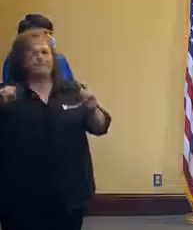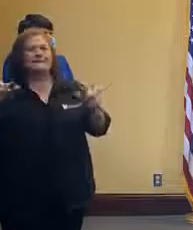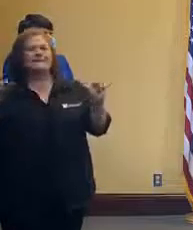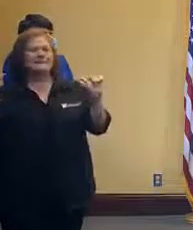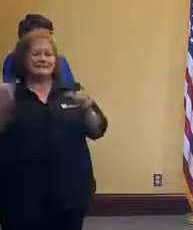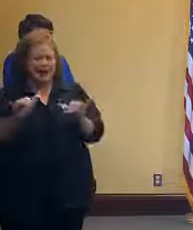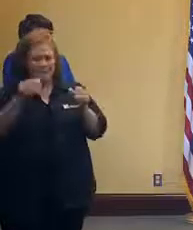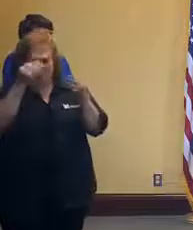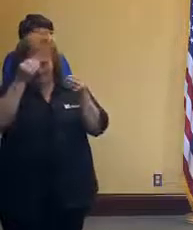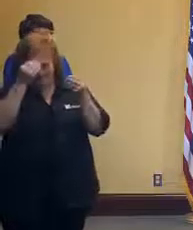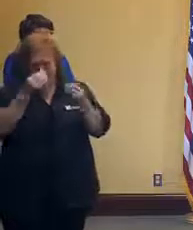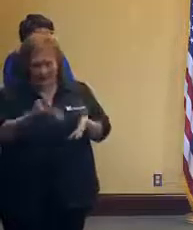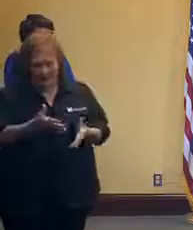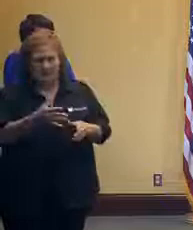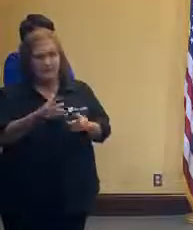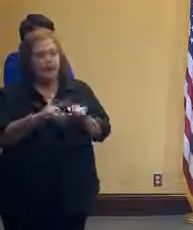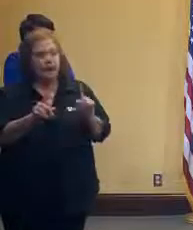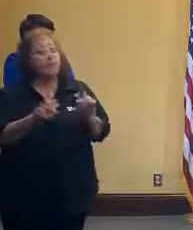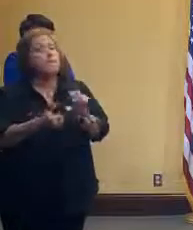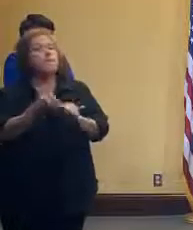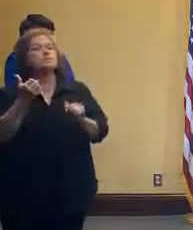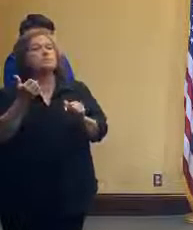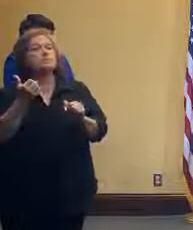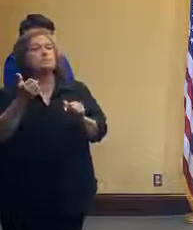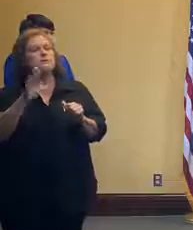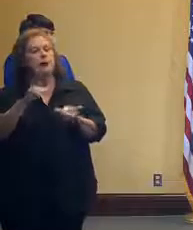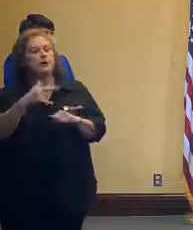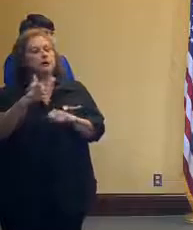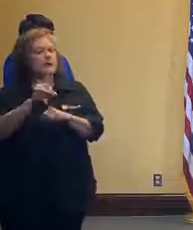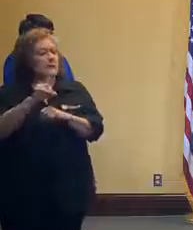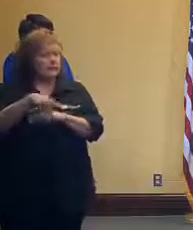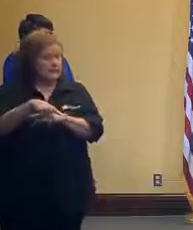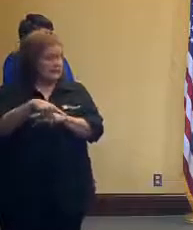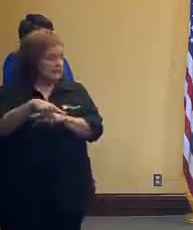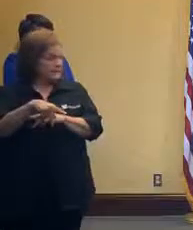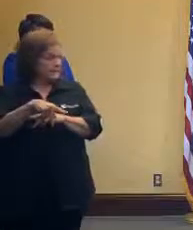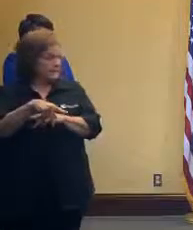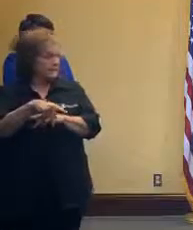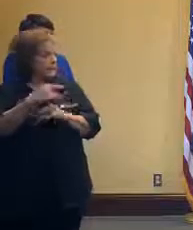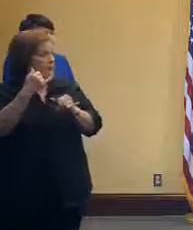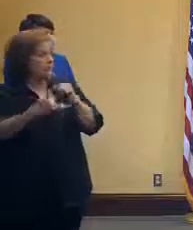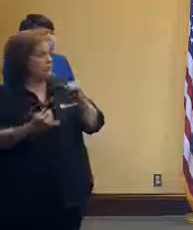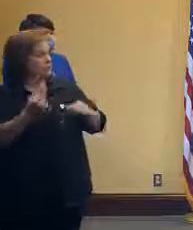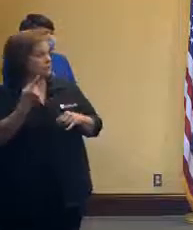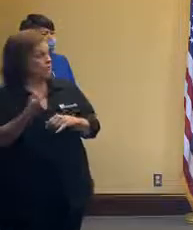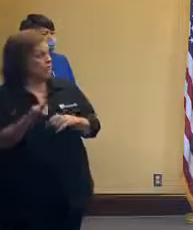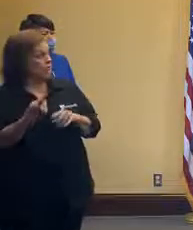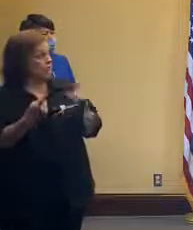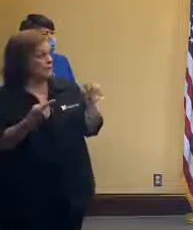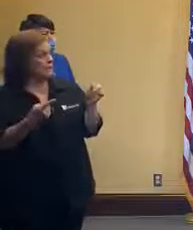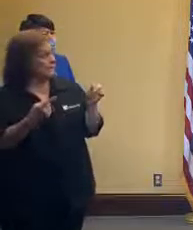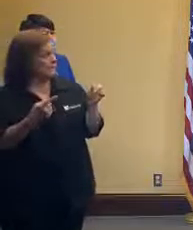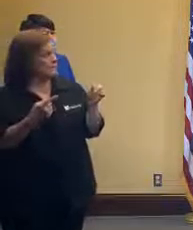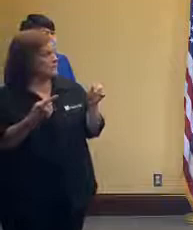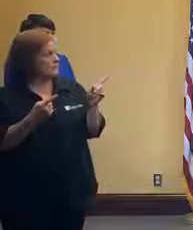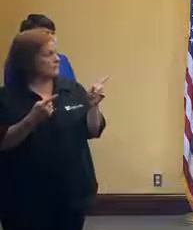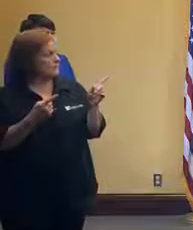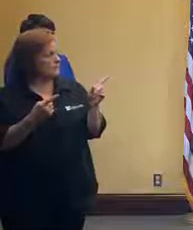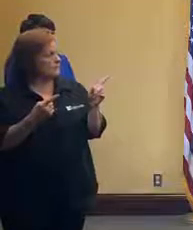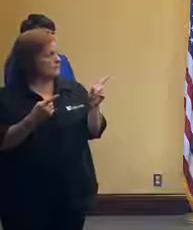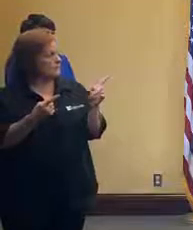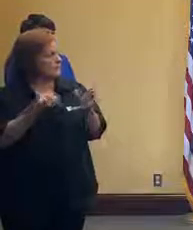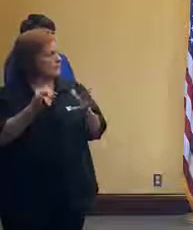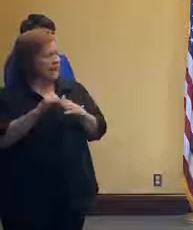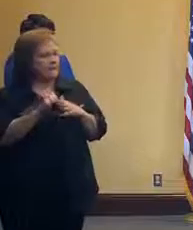information, mostly driven by the indicator of GDP. And then the last graph is the almost the